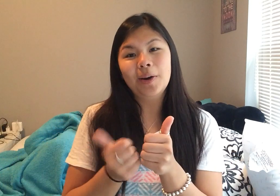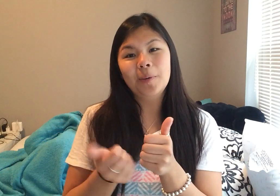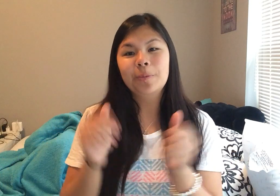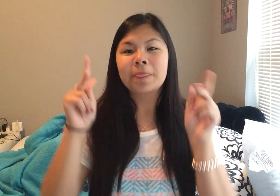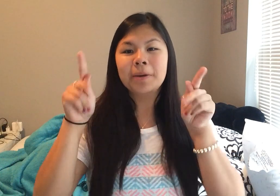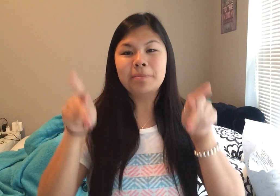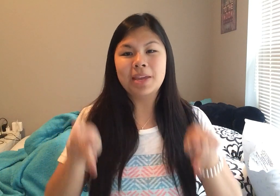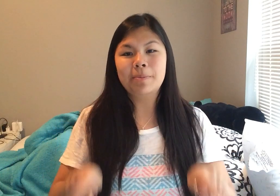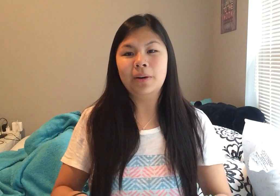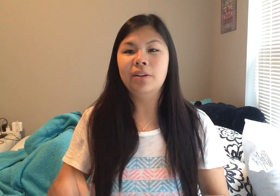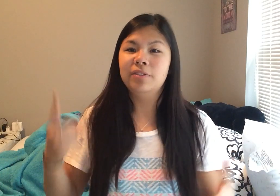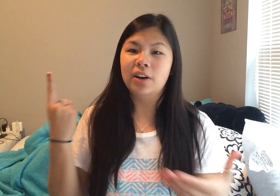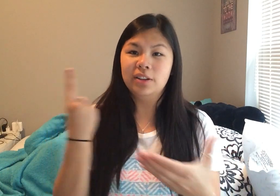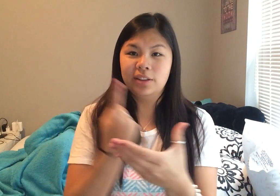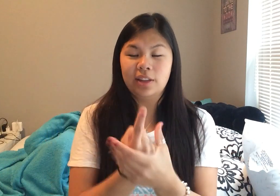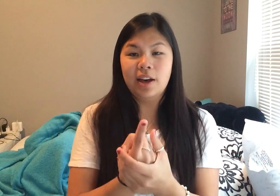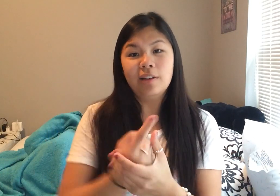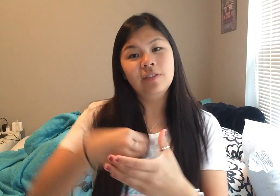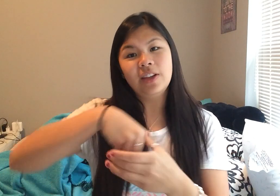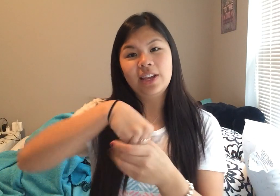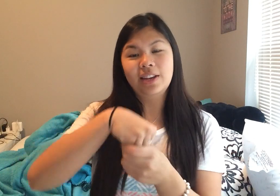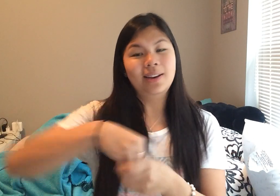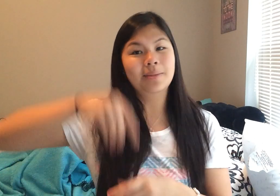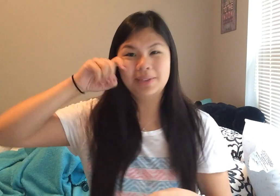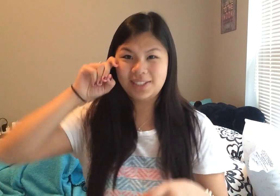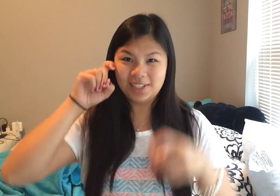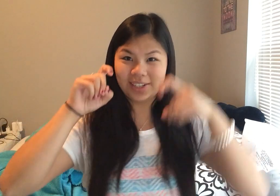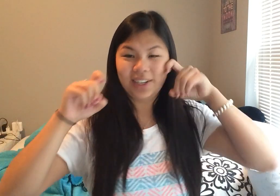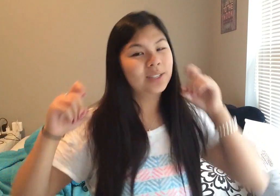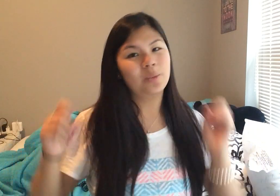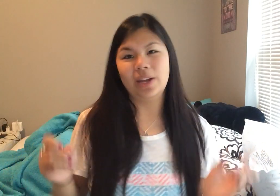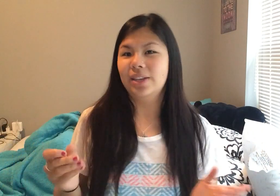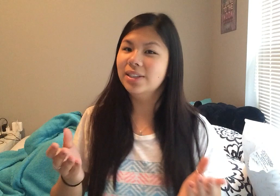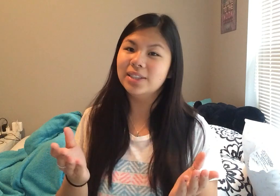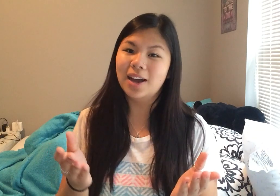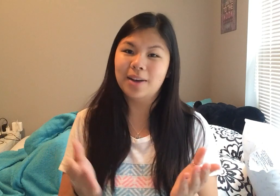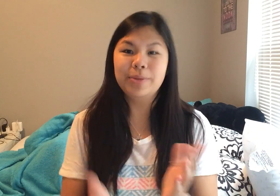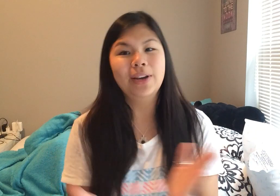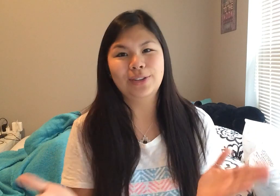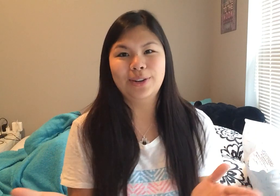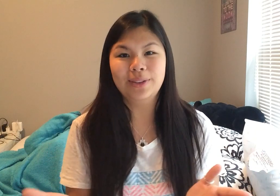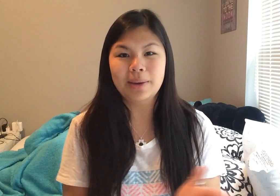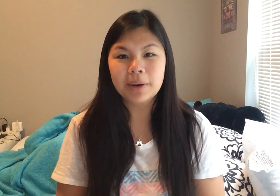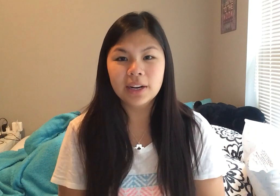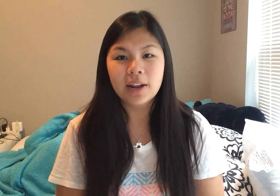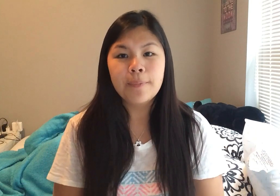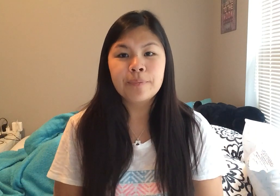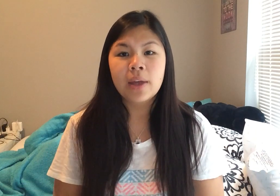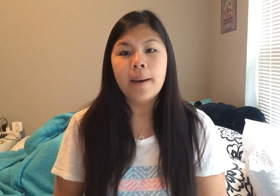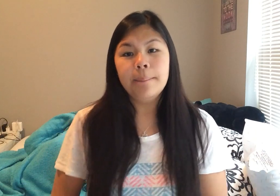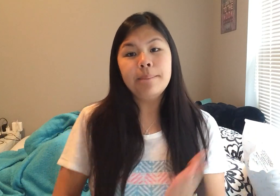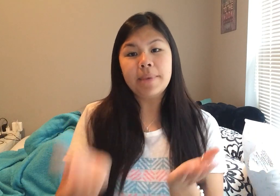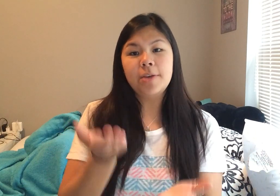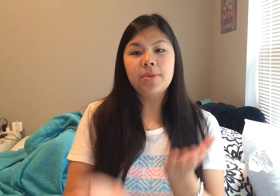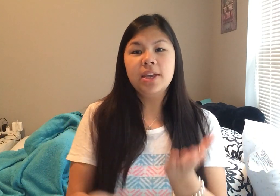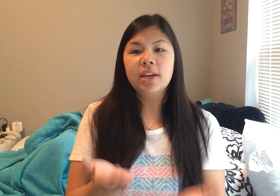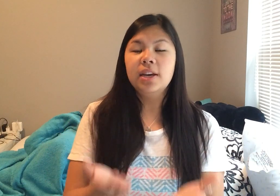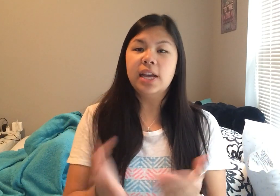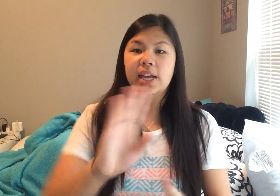how people fall in love in mysterious ways. You guys already know that part. Maybe